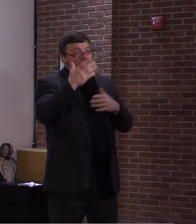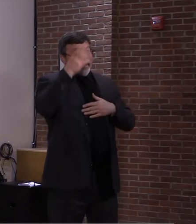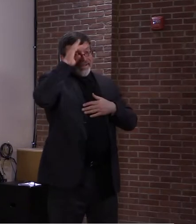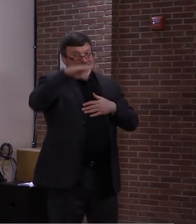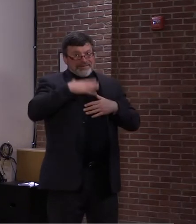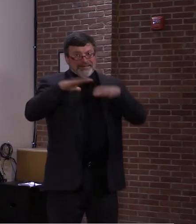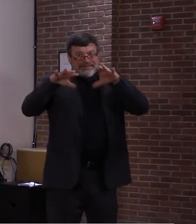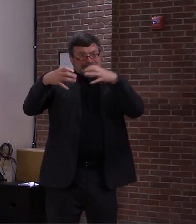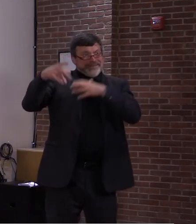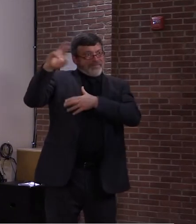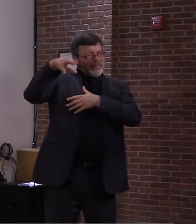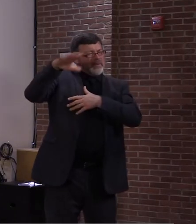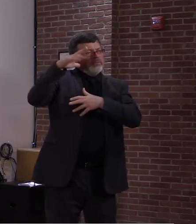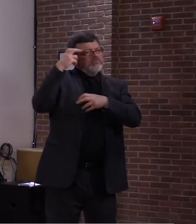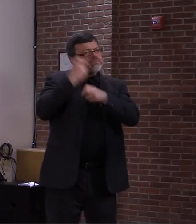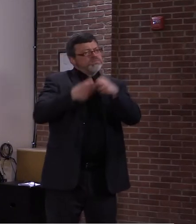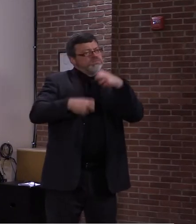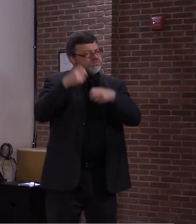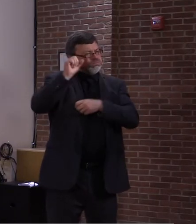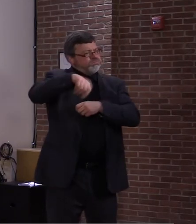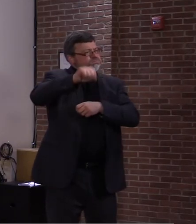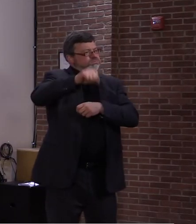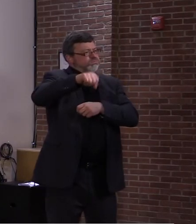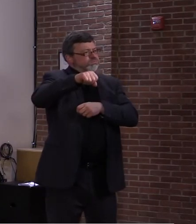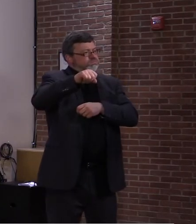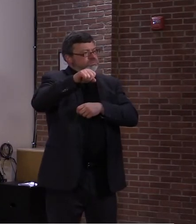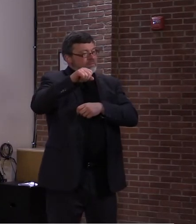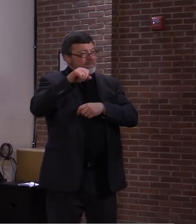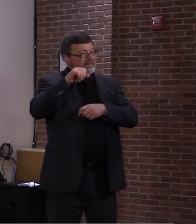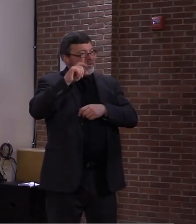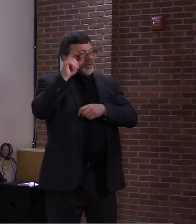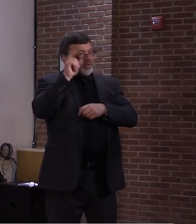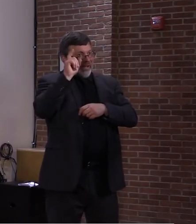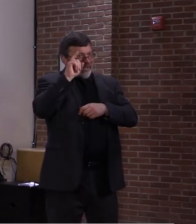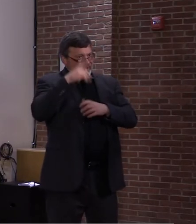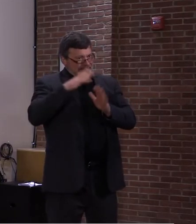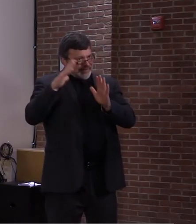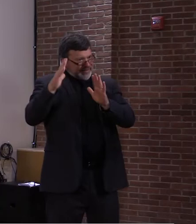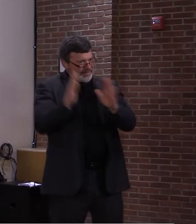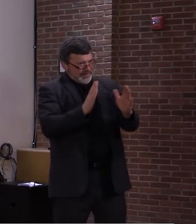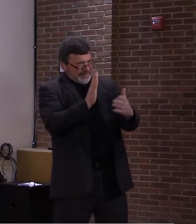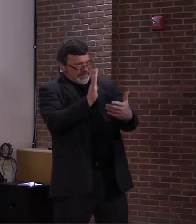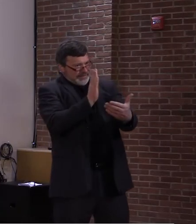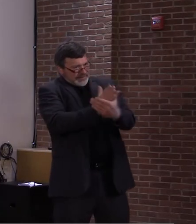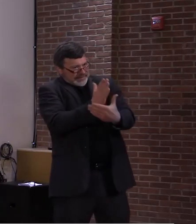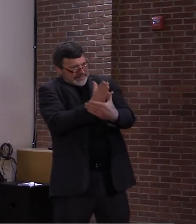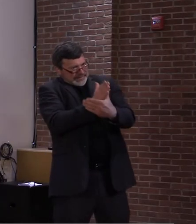you're a moderate centrist Democrat or a moderate centrist Republican, it's equally as hard.